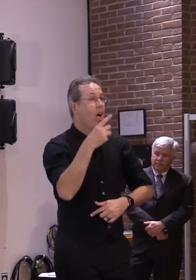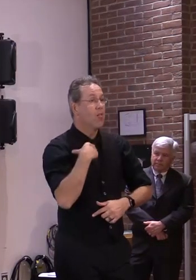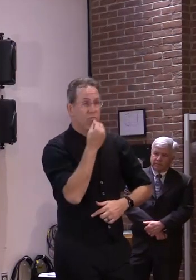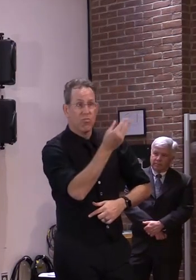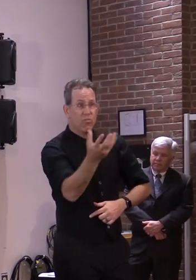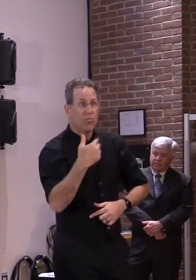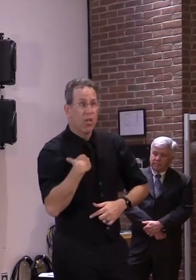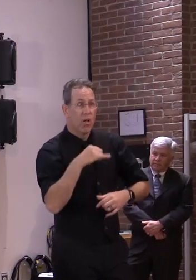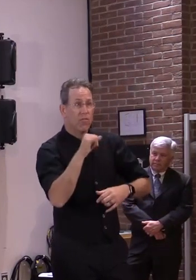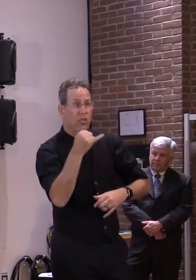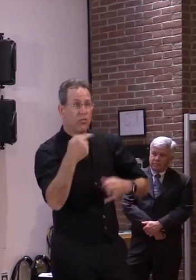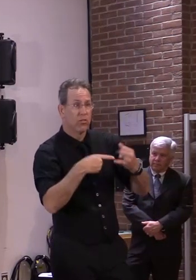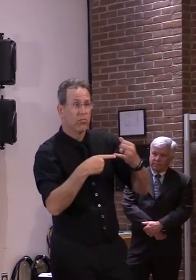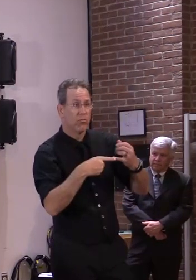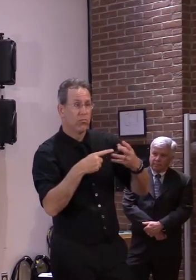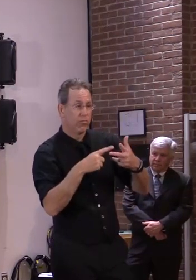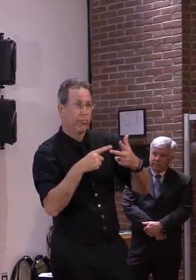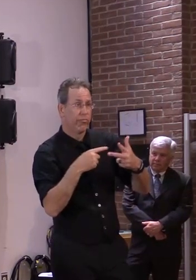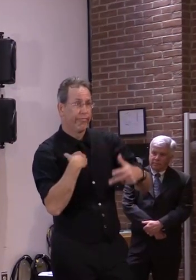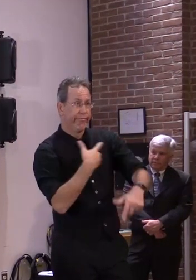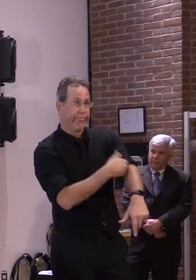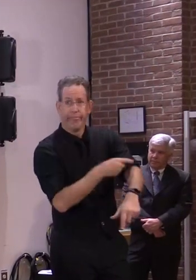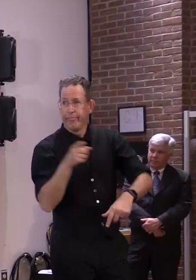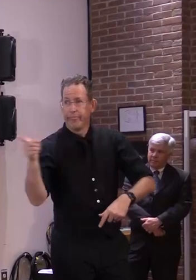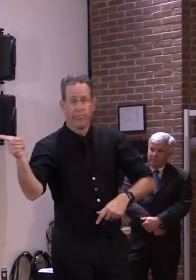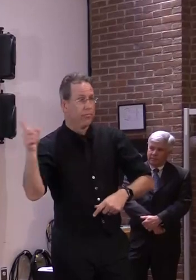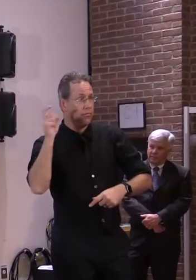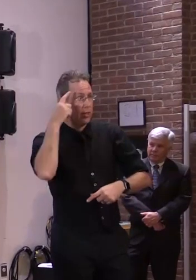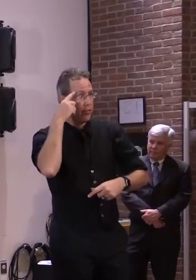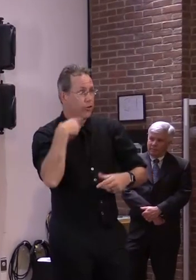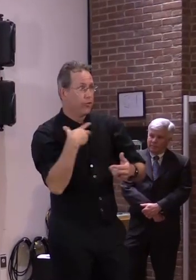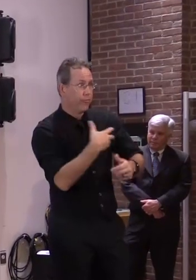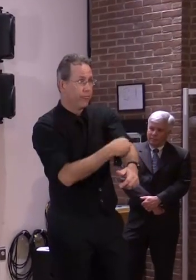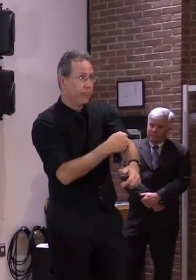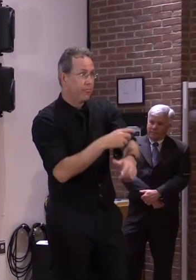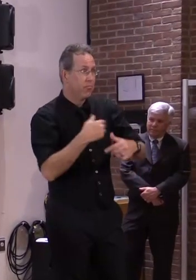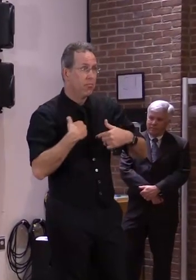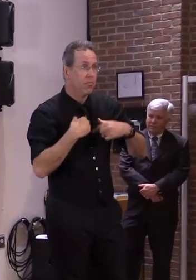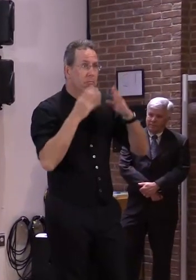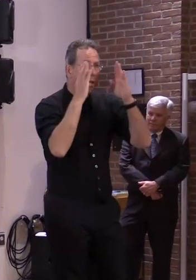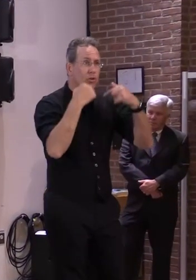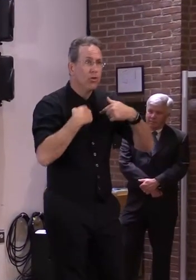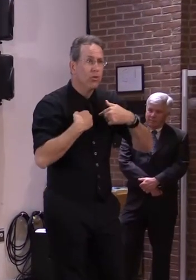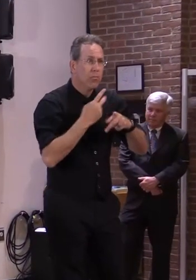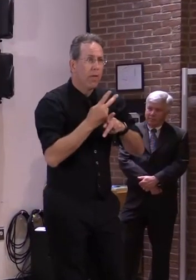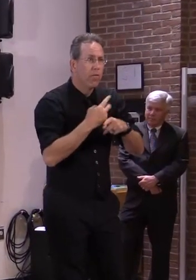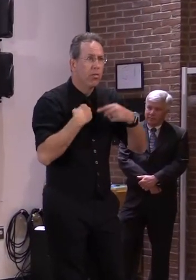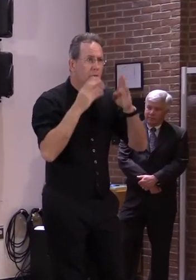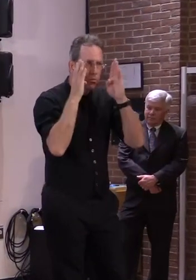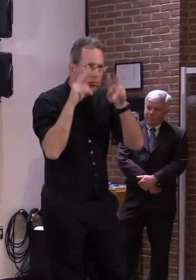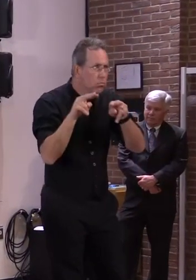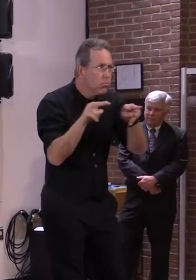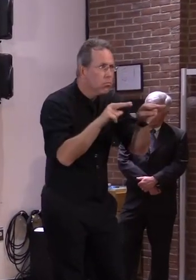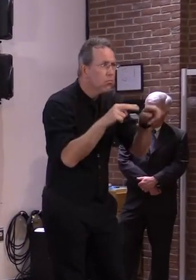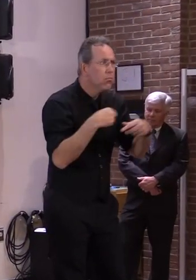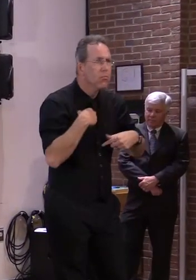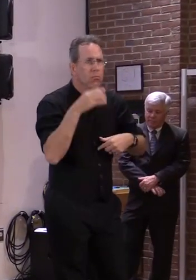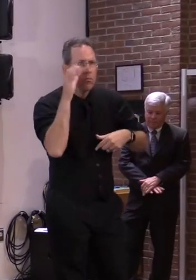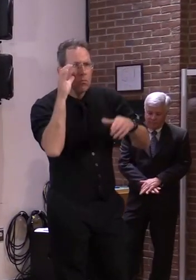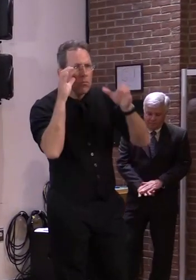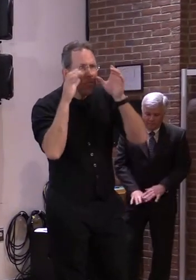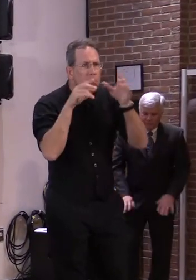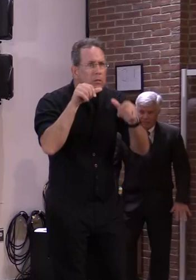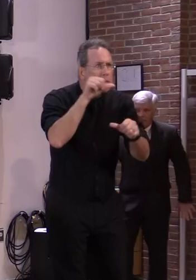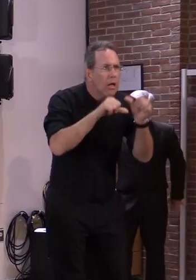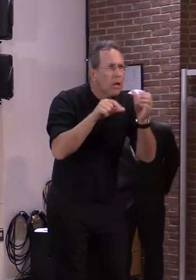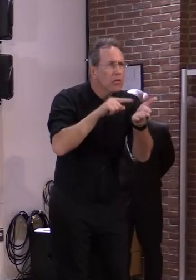Johnson vaccine myself, I'll be paying close attention to this as well and listen to the science, the data. And I have to